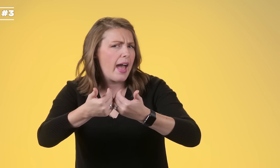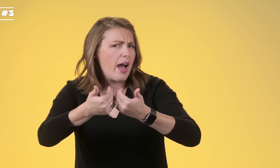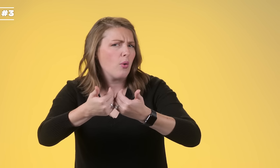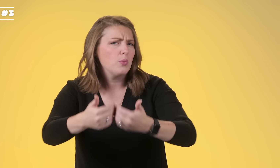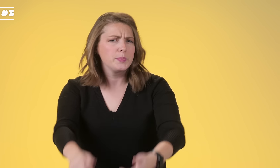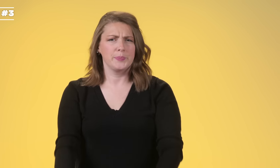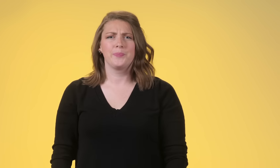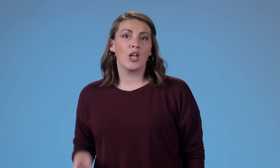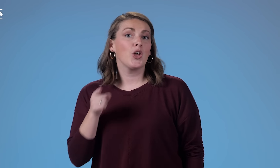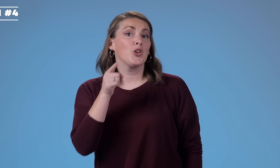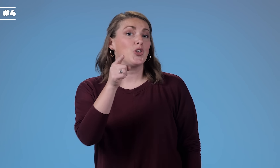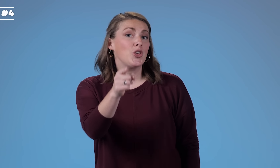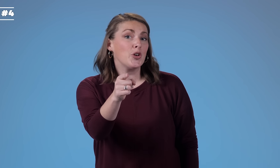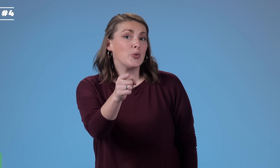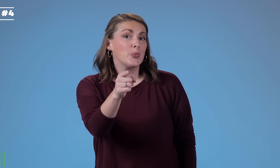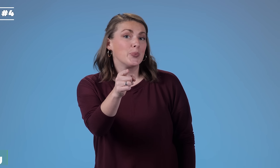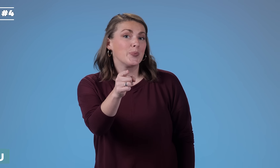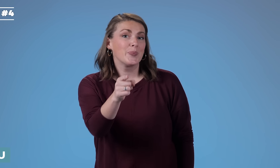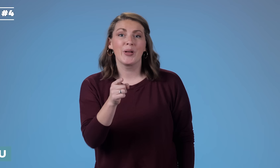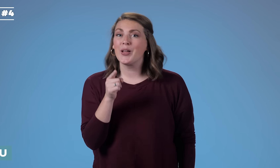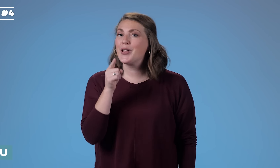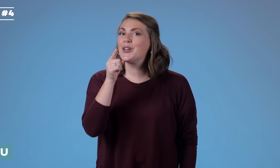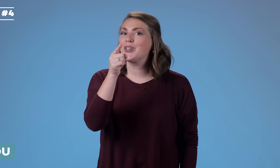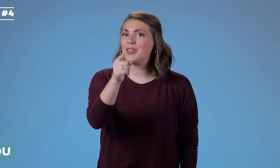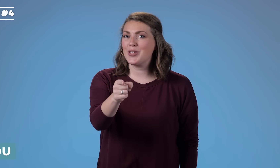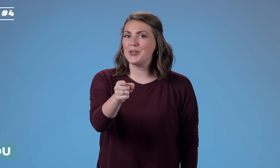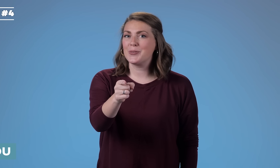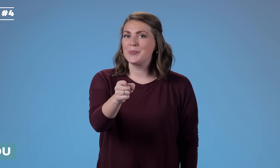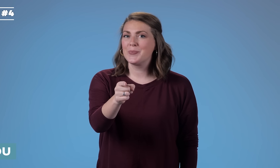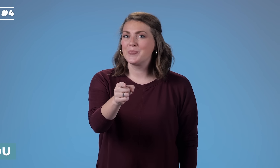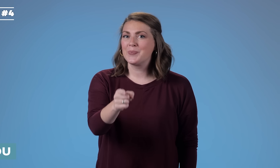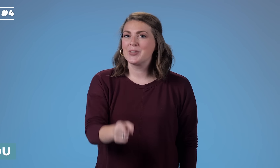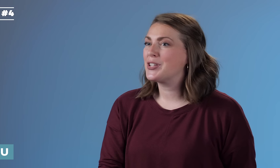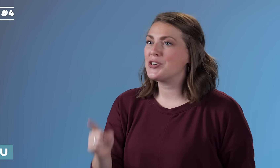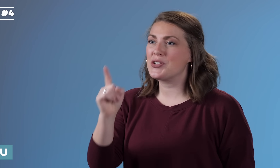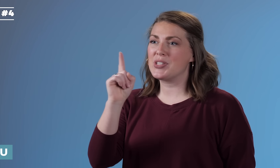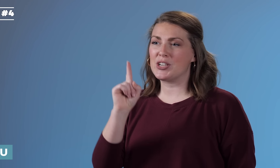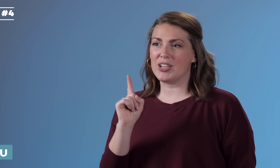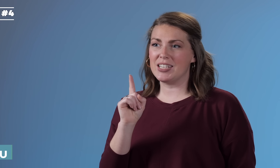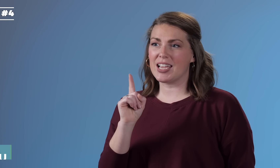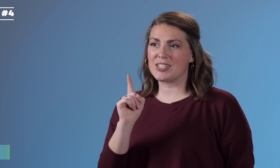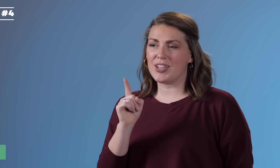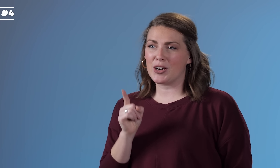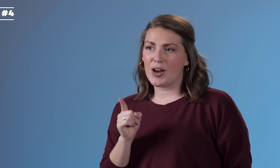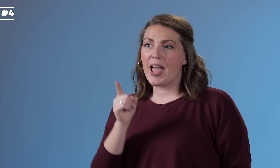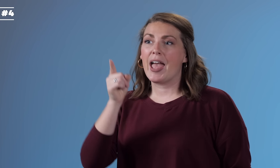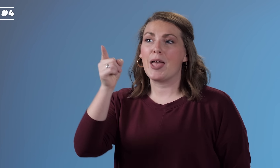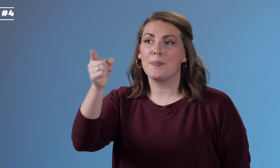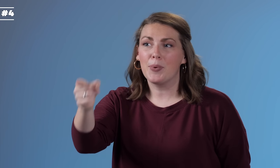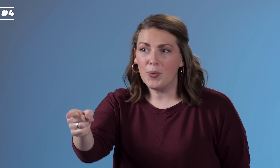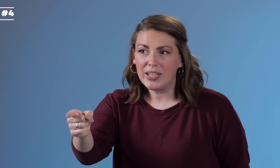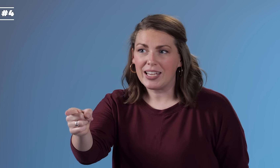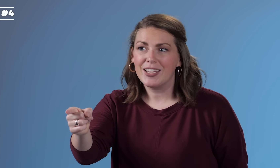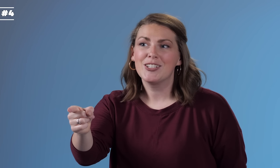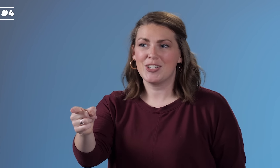How? You. You're using your index finger and pointing to